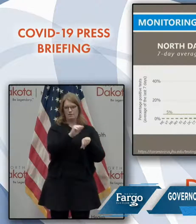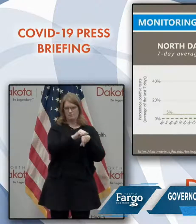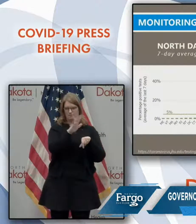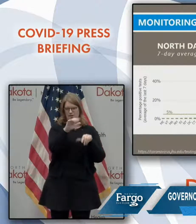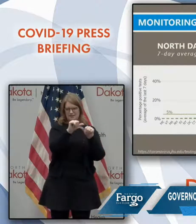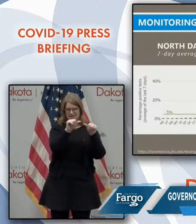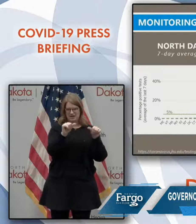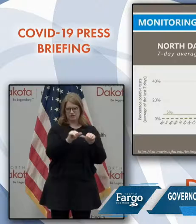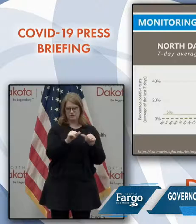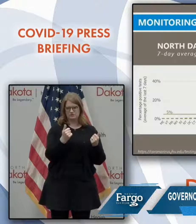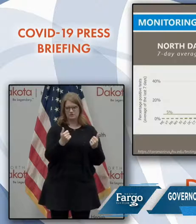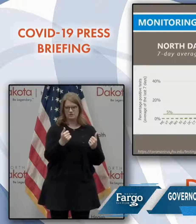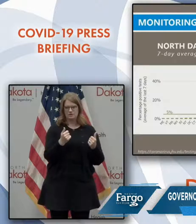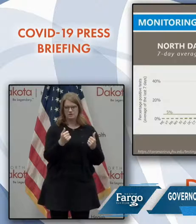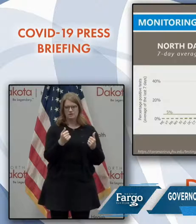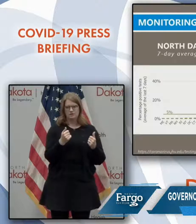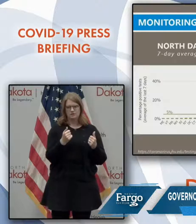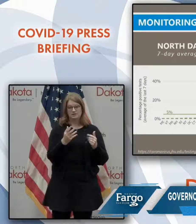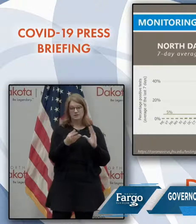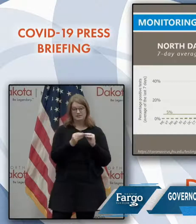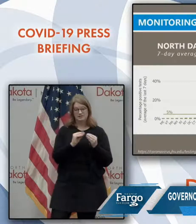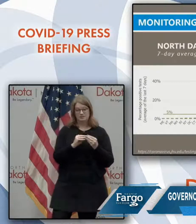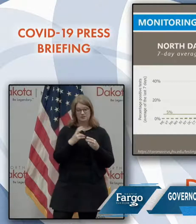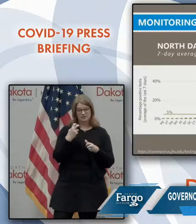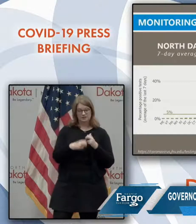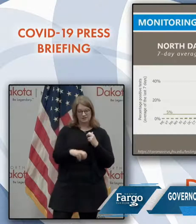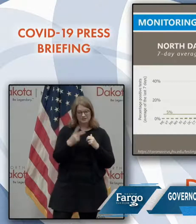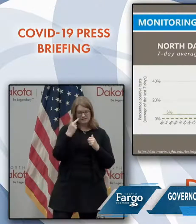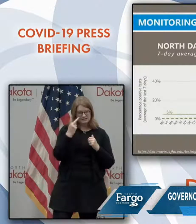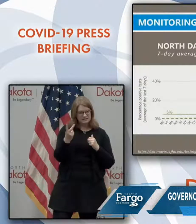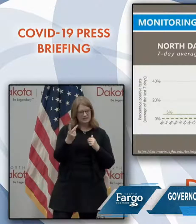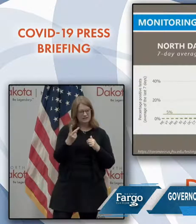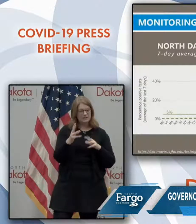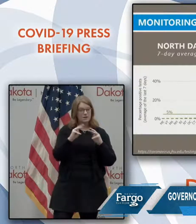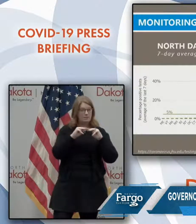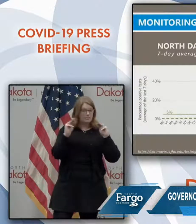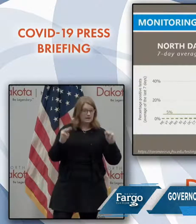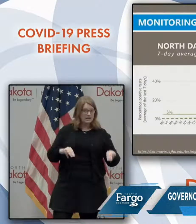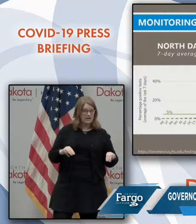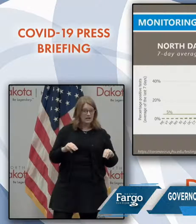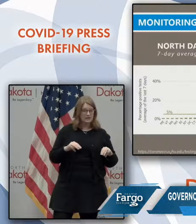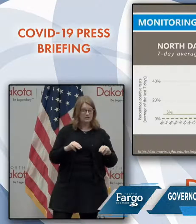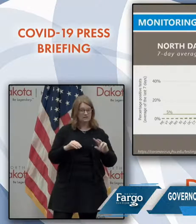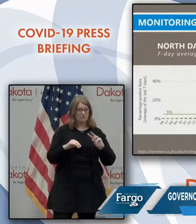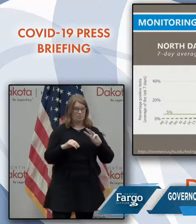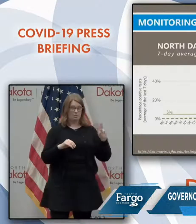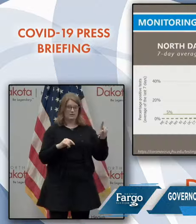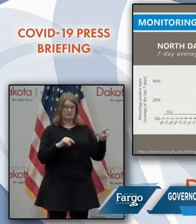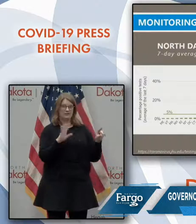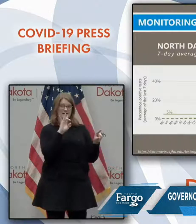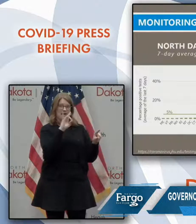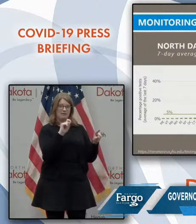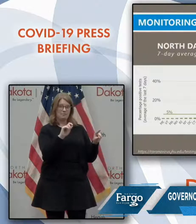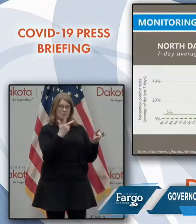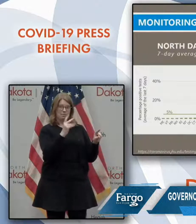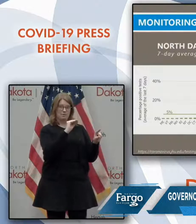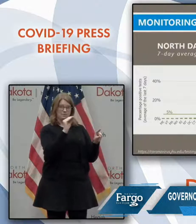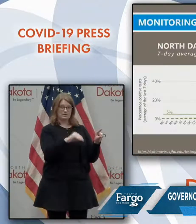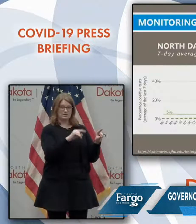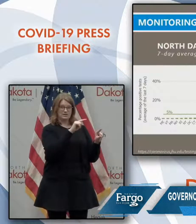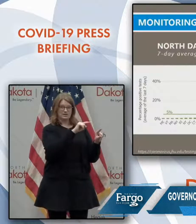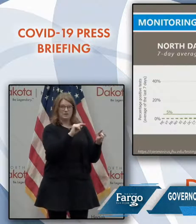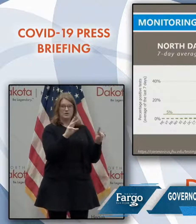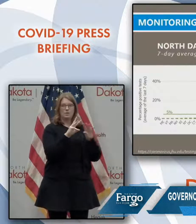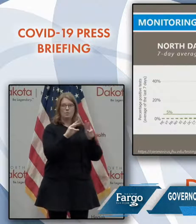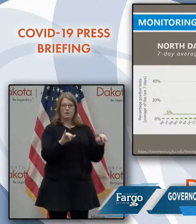take a look at some of these numbers, which are hard to see here, but Montana, our neighbor to the west, 8.3%.